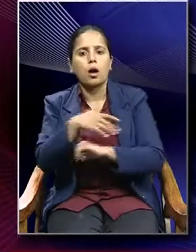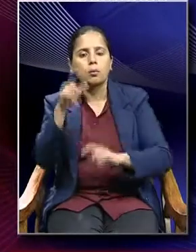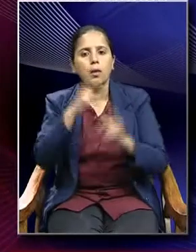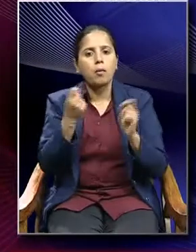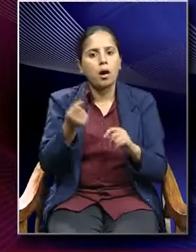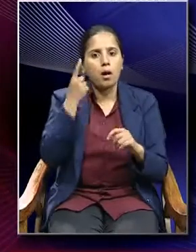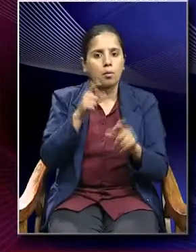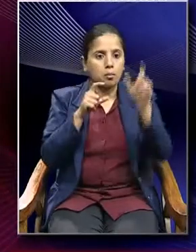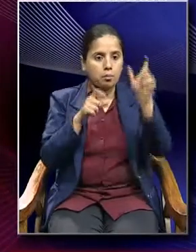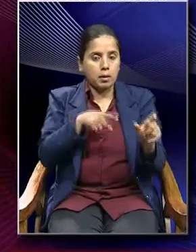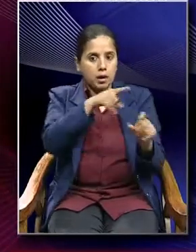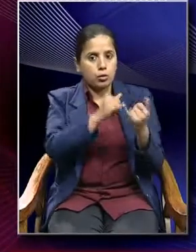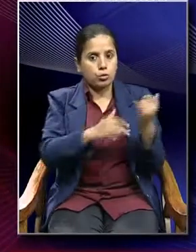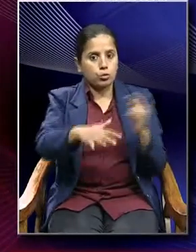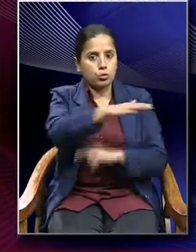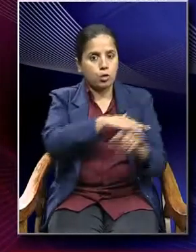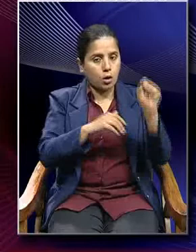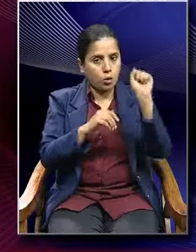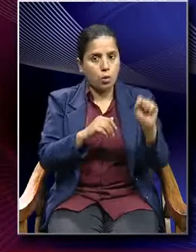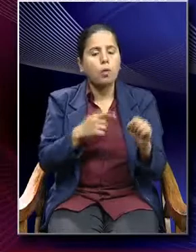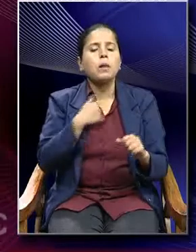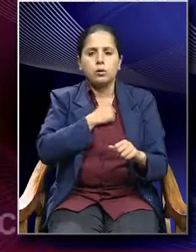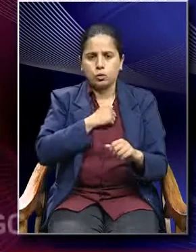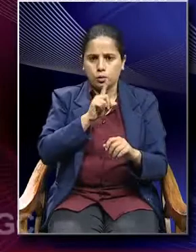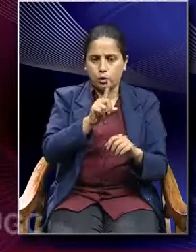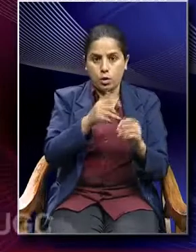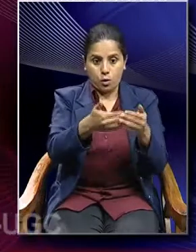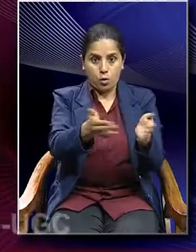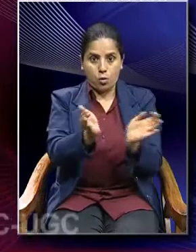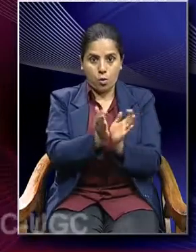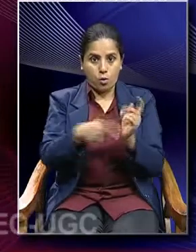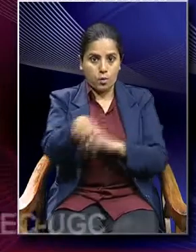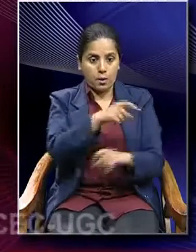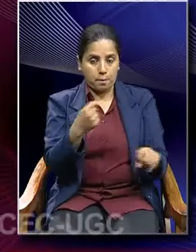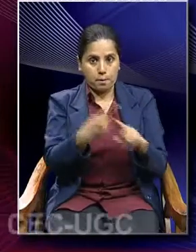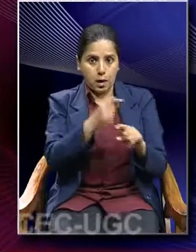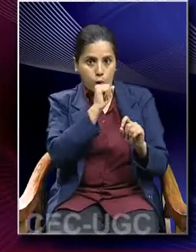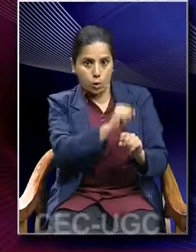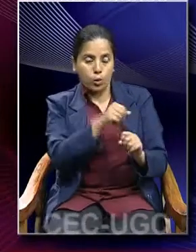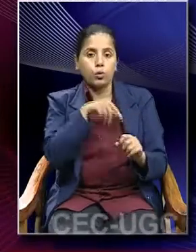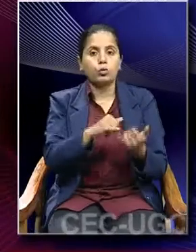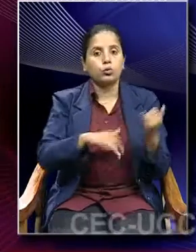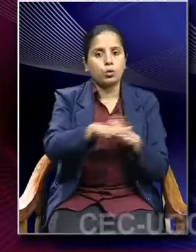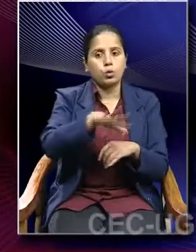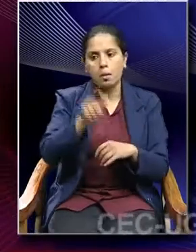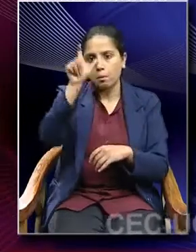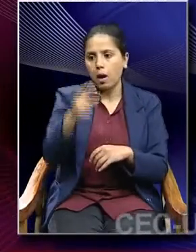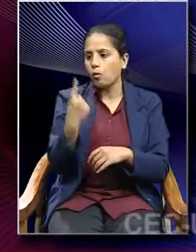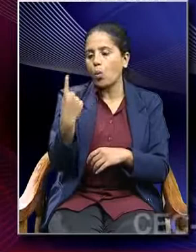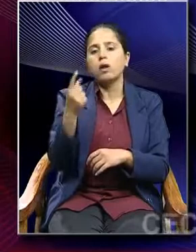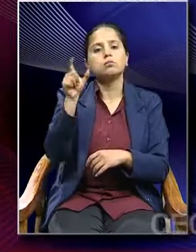an individual society to, from a community-based society to an individualistic